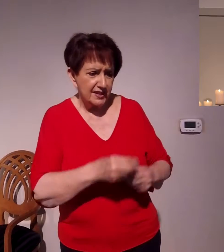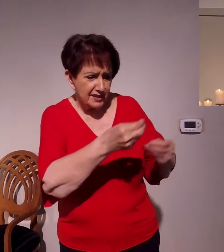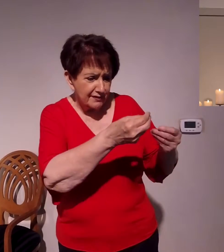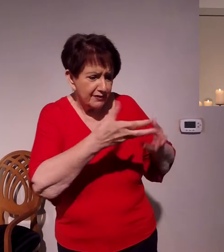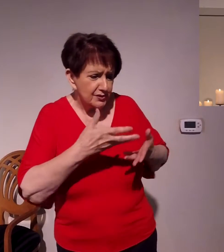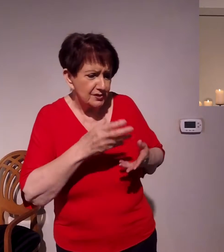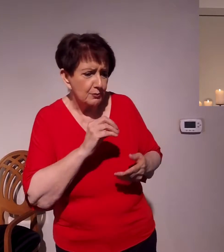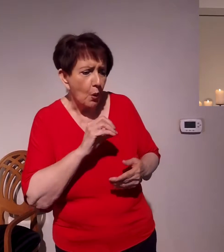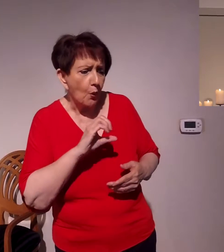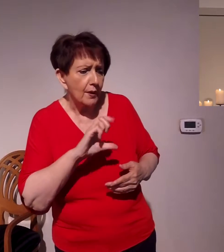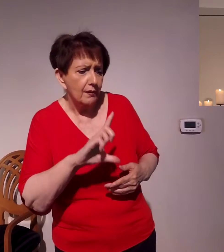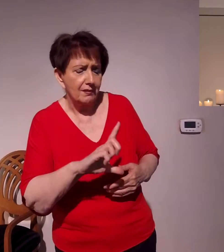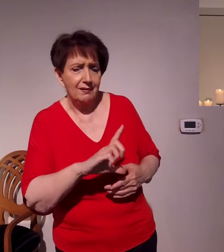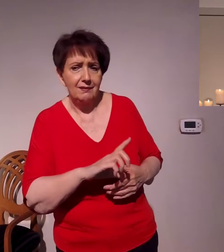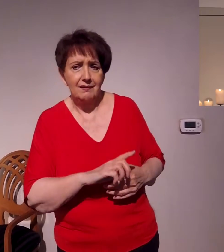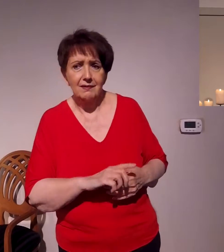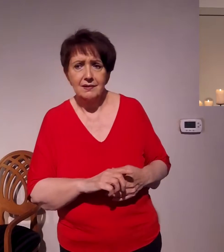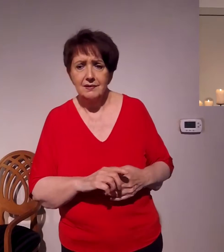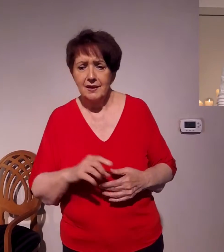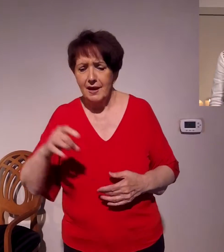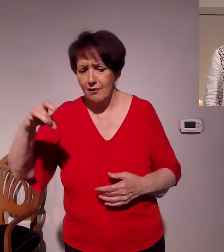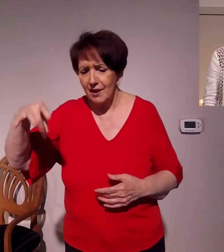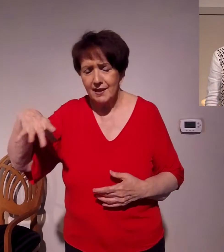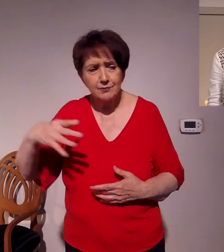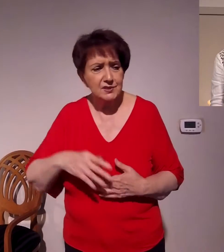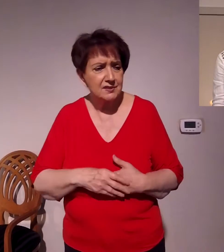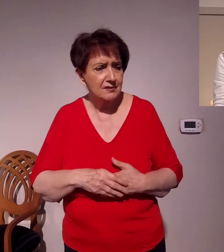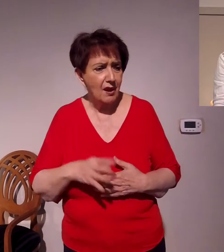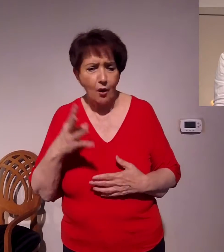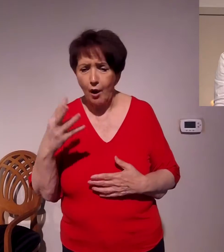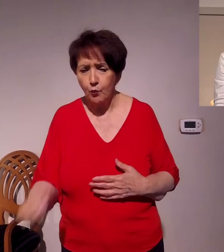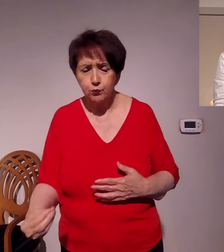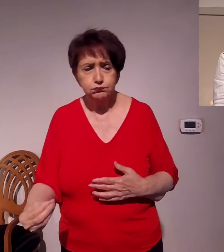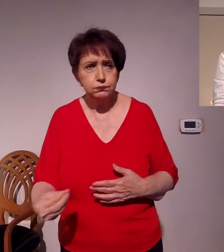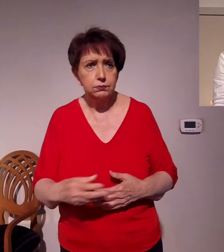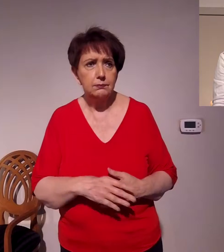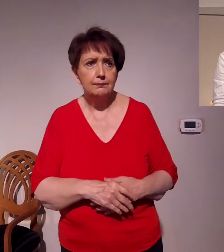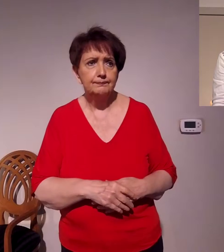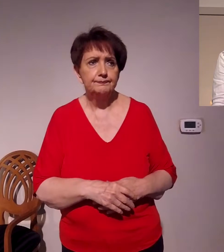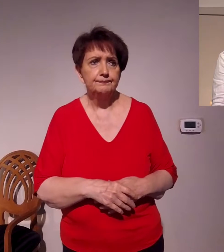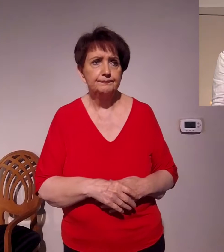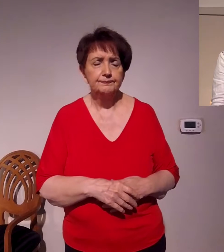us of your oil, for our lamps have gone out."